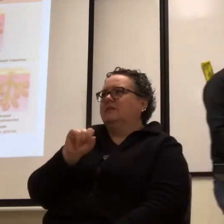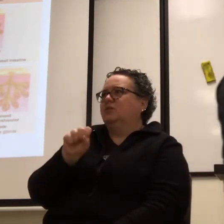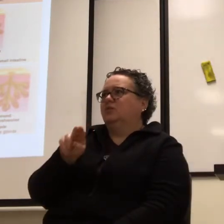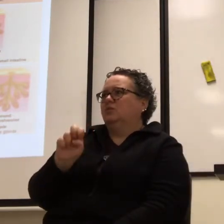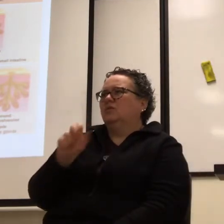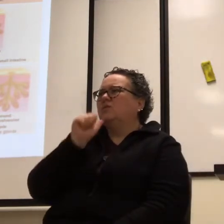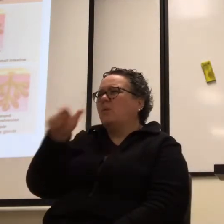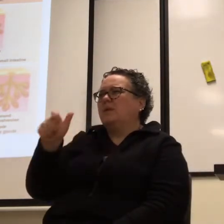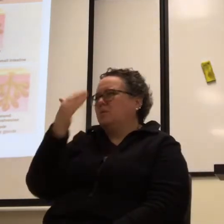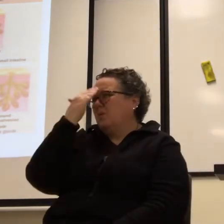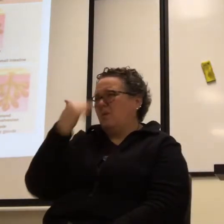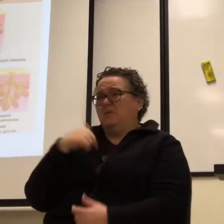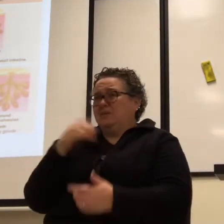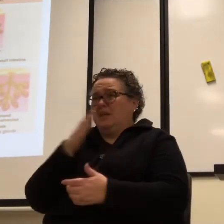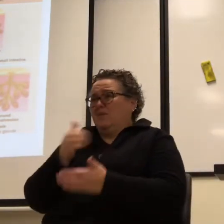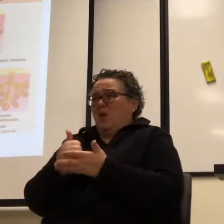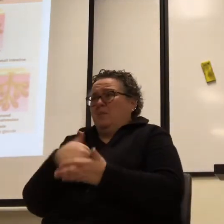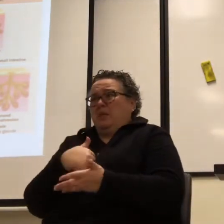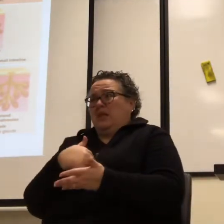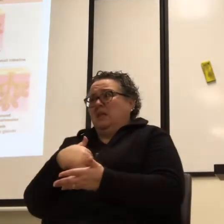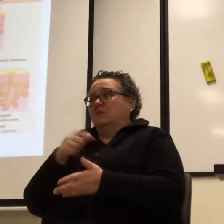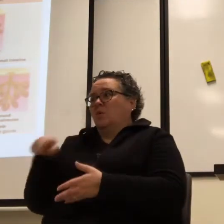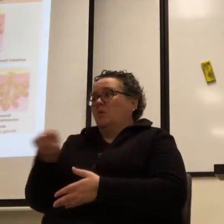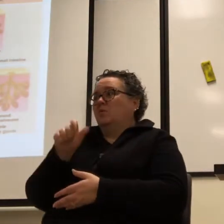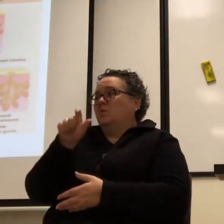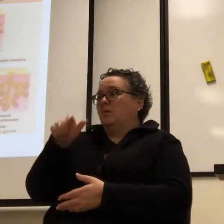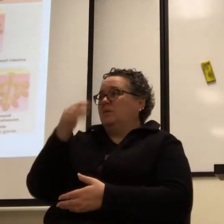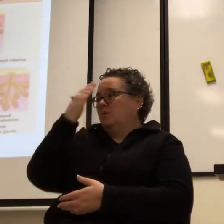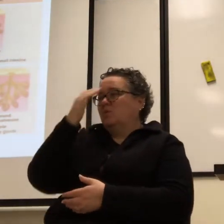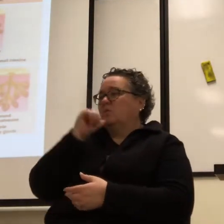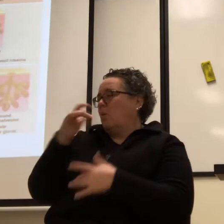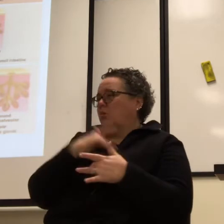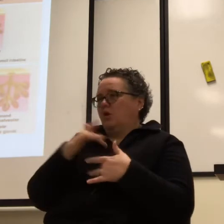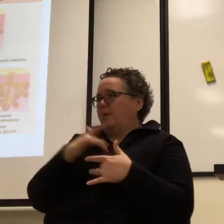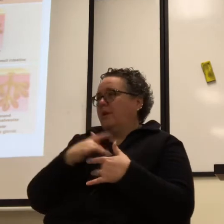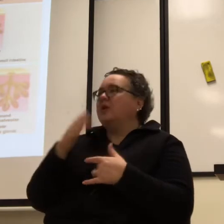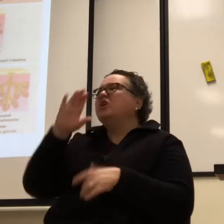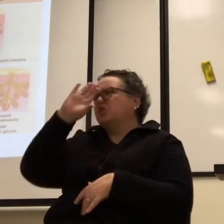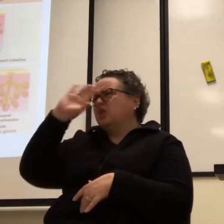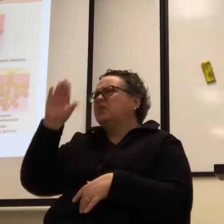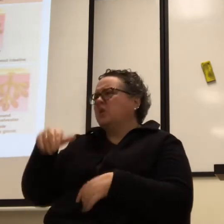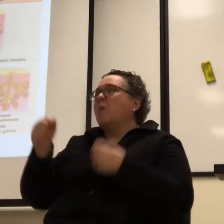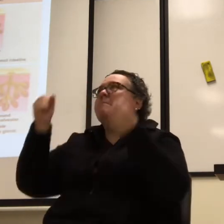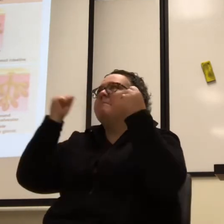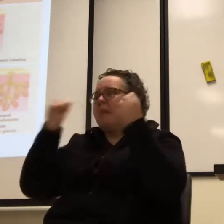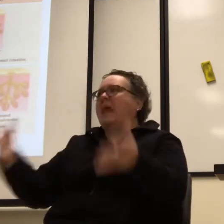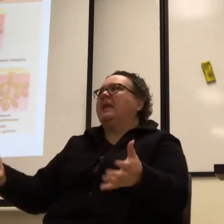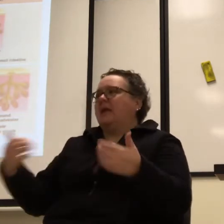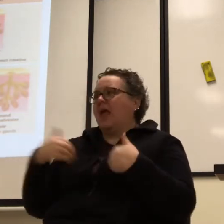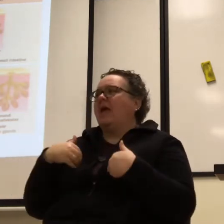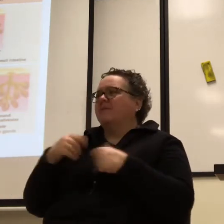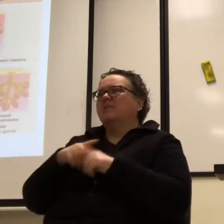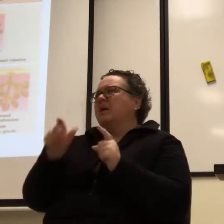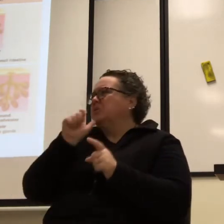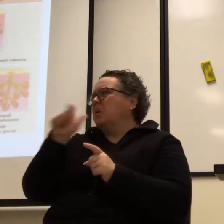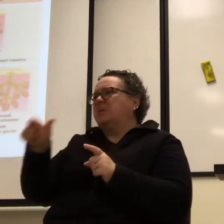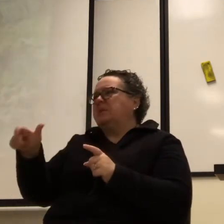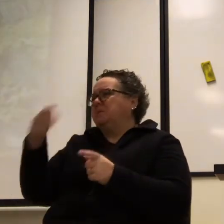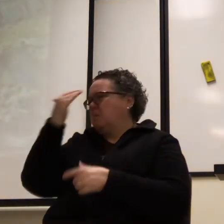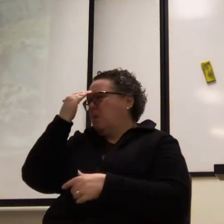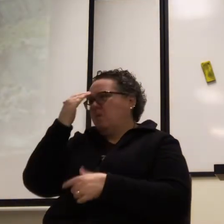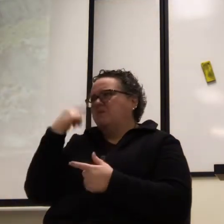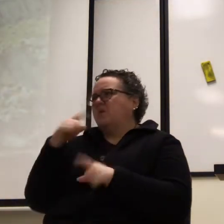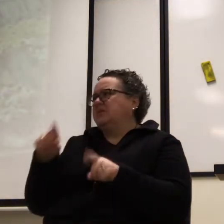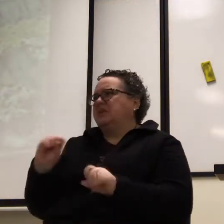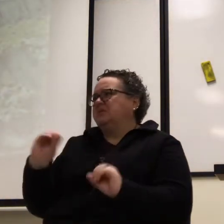know it. It's never helped me. So don't worry about it. Just know that they're multicellular glands. There's different kinds.